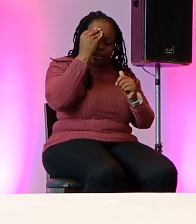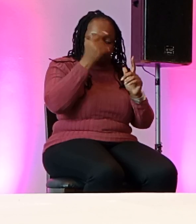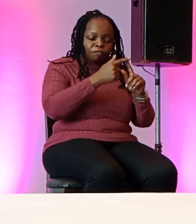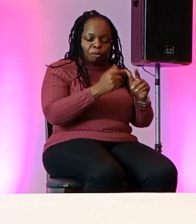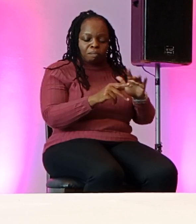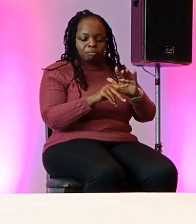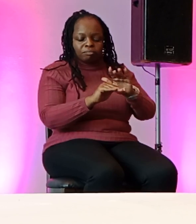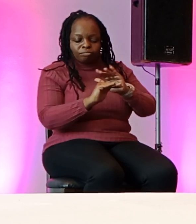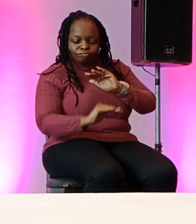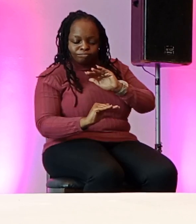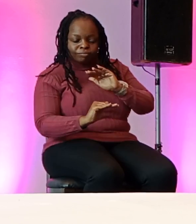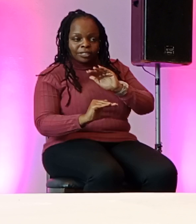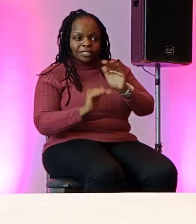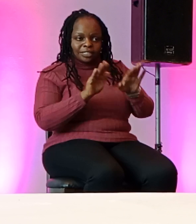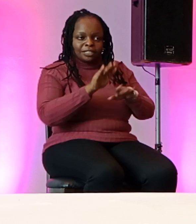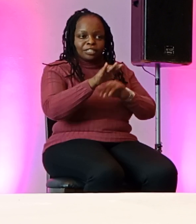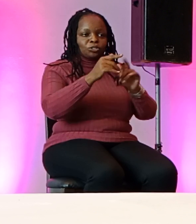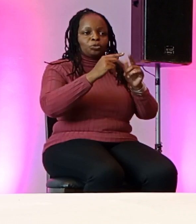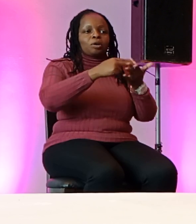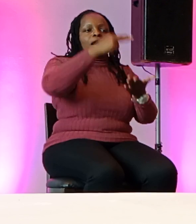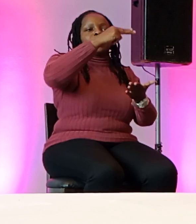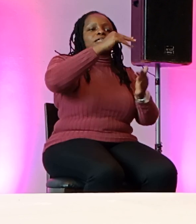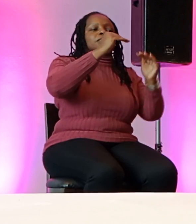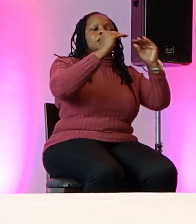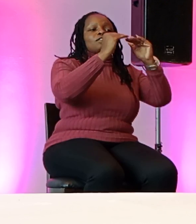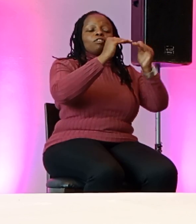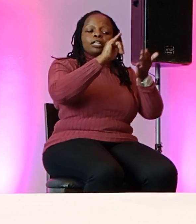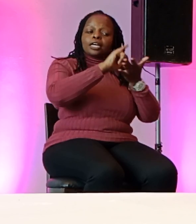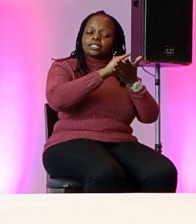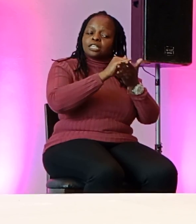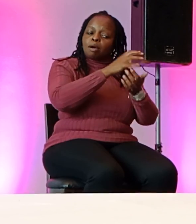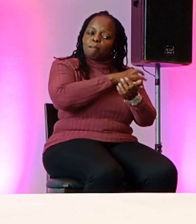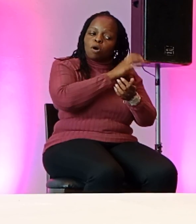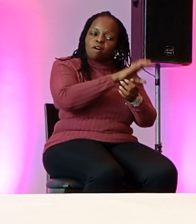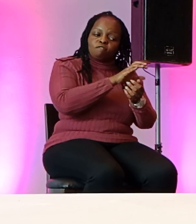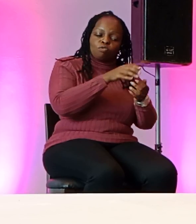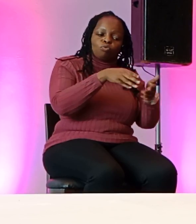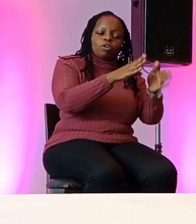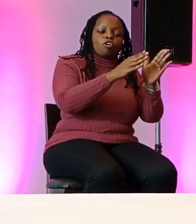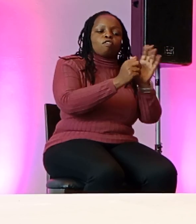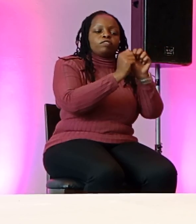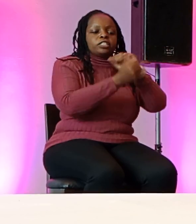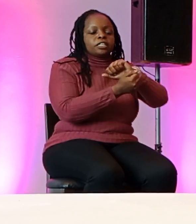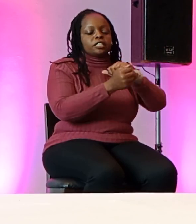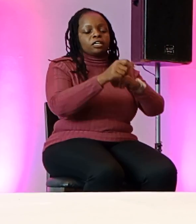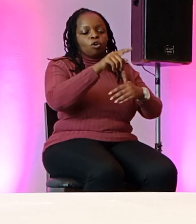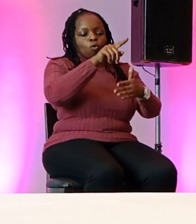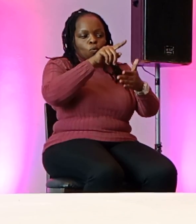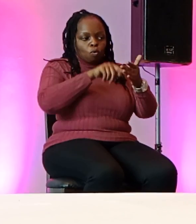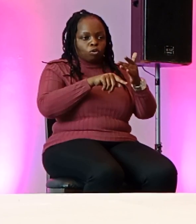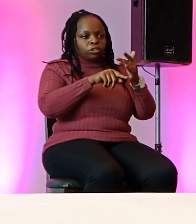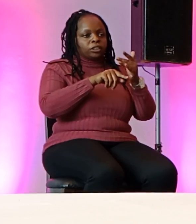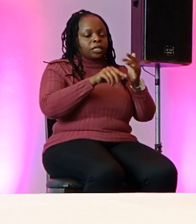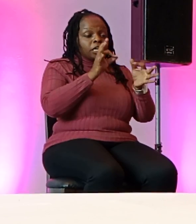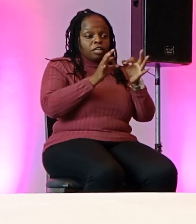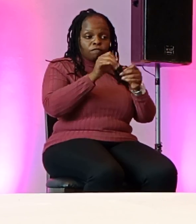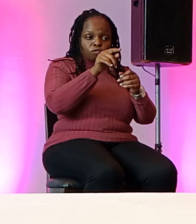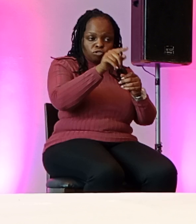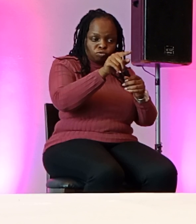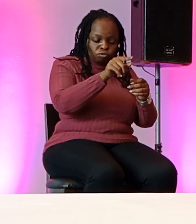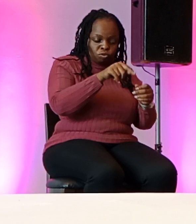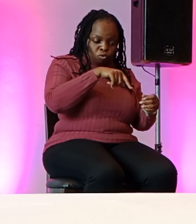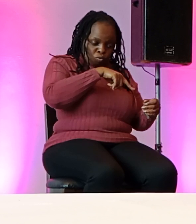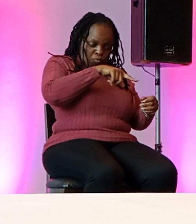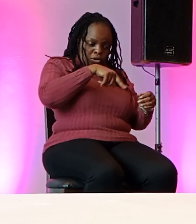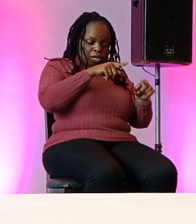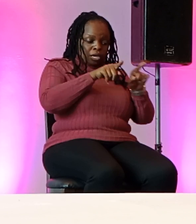elementary stage to the highest level? It's one of the powerful ways of changing. What if we as women, we